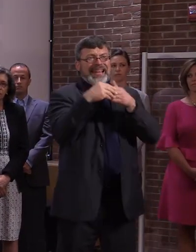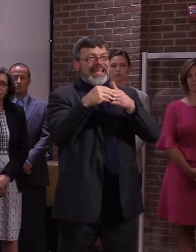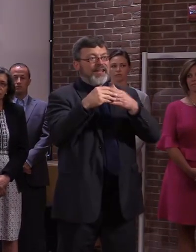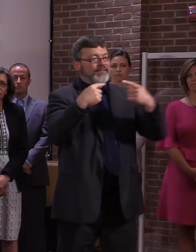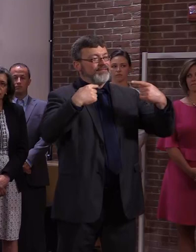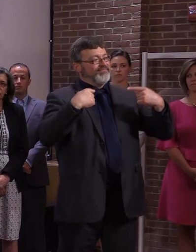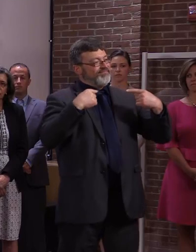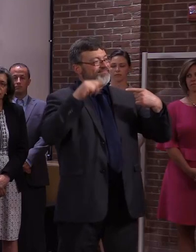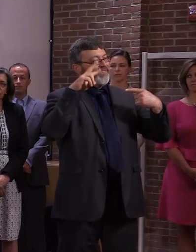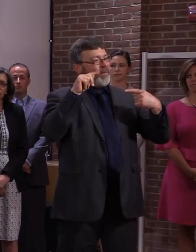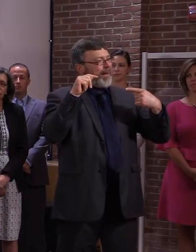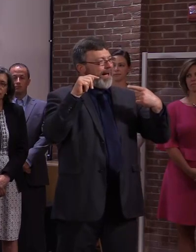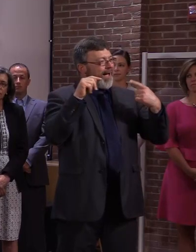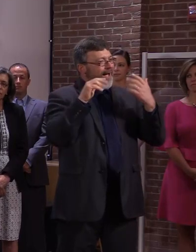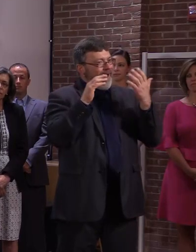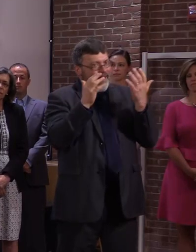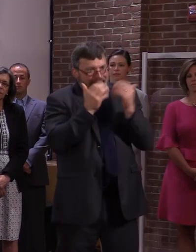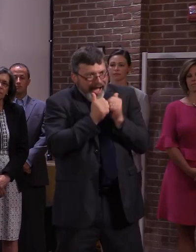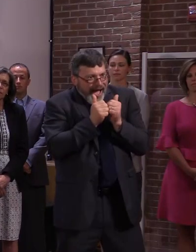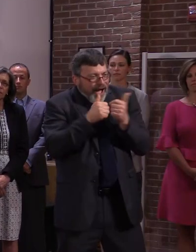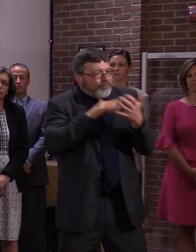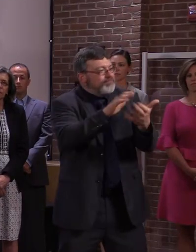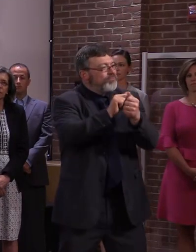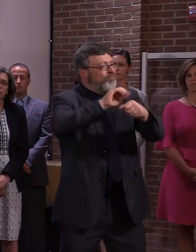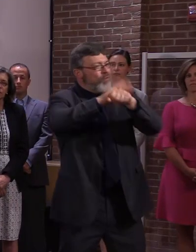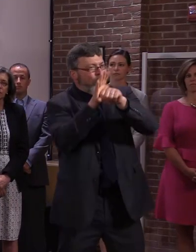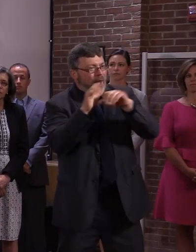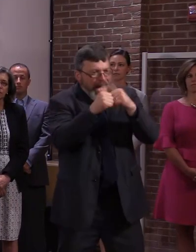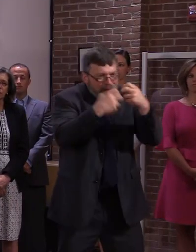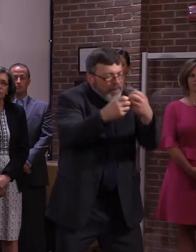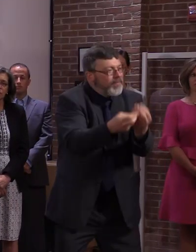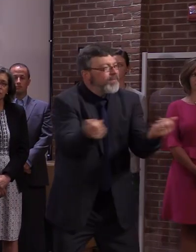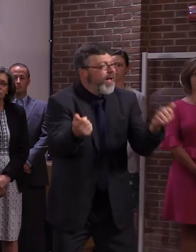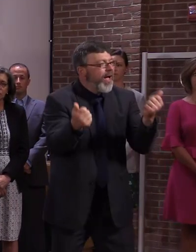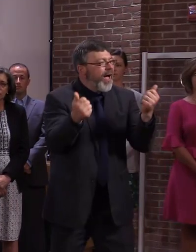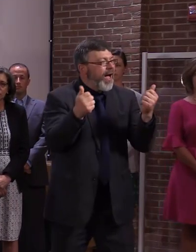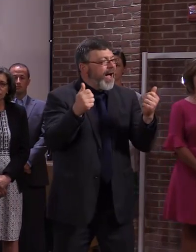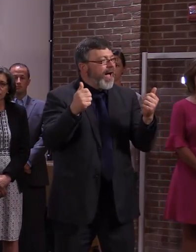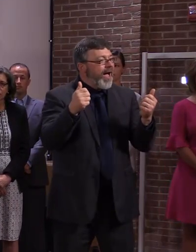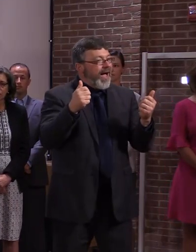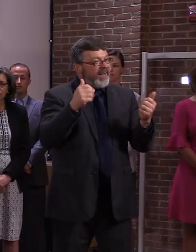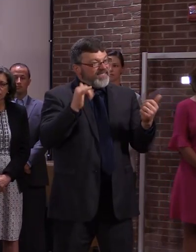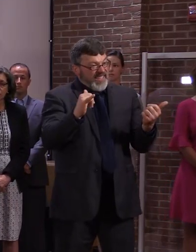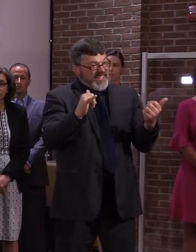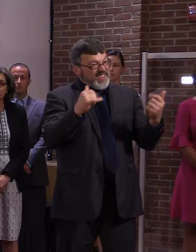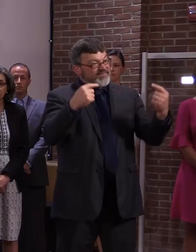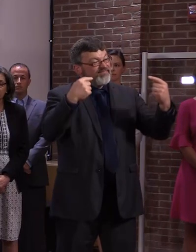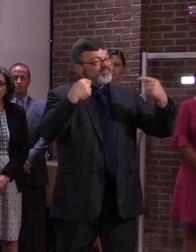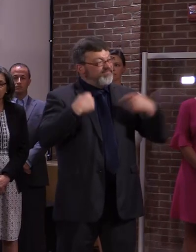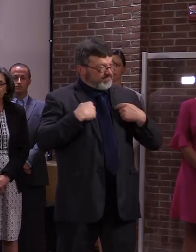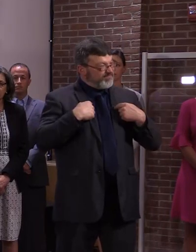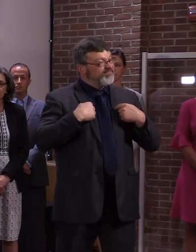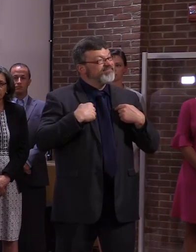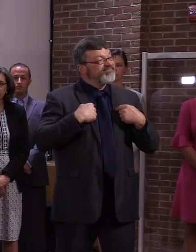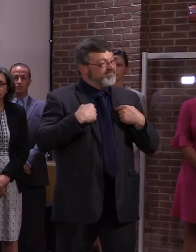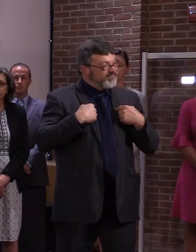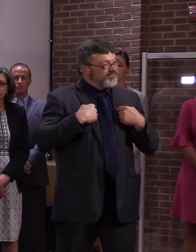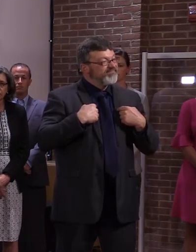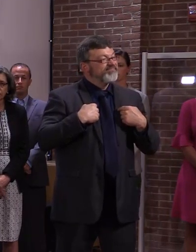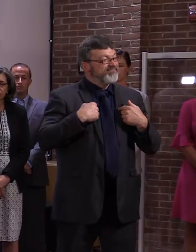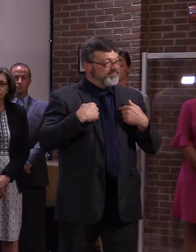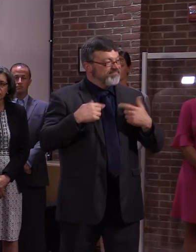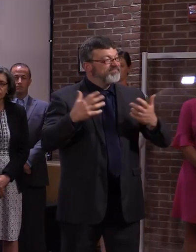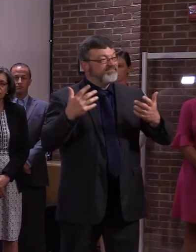its path forward to solve problems and help people, when in dark times our country needs a state to light the